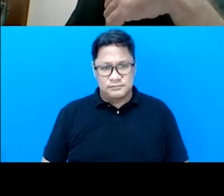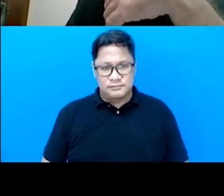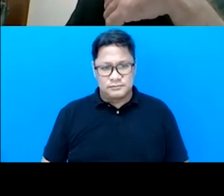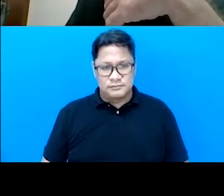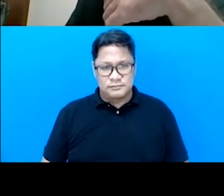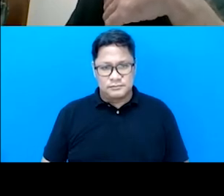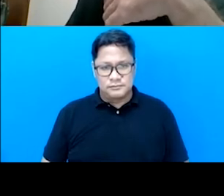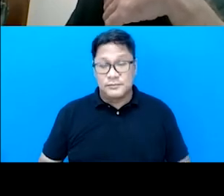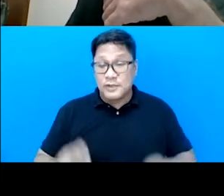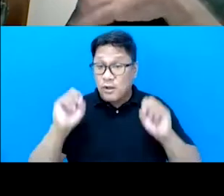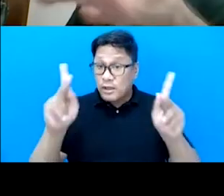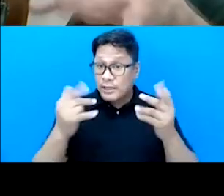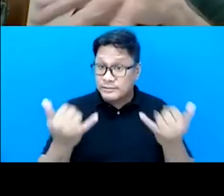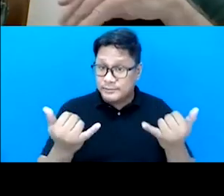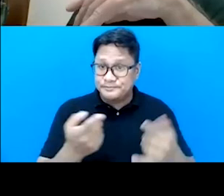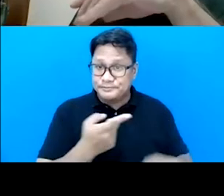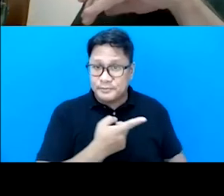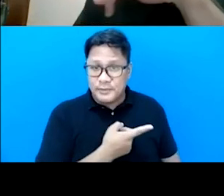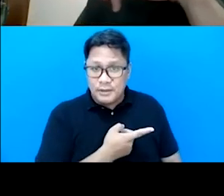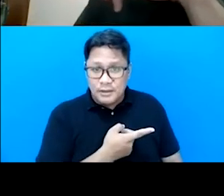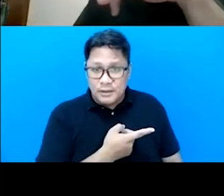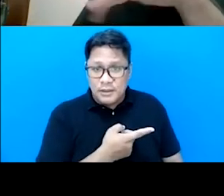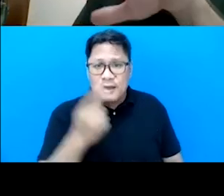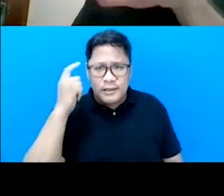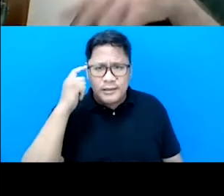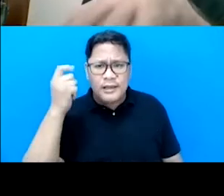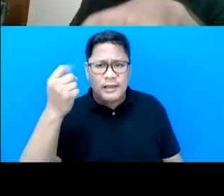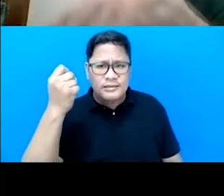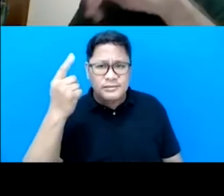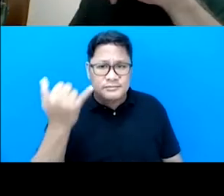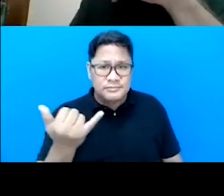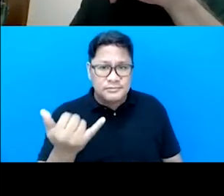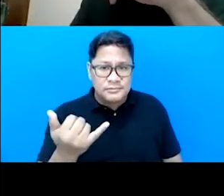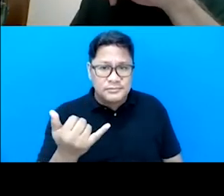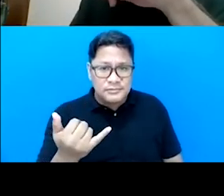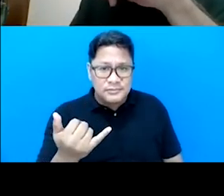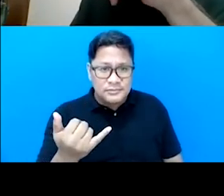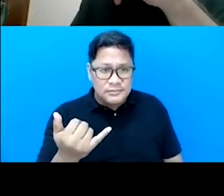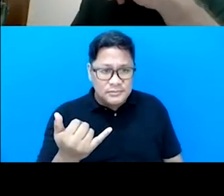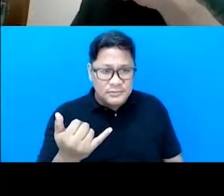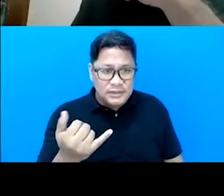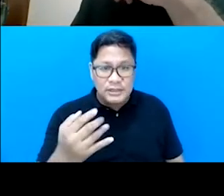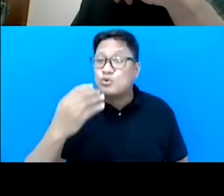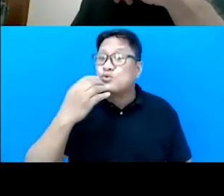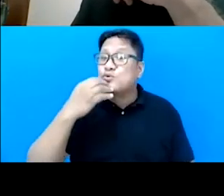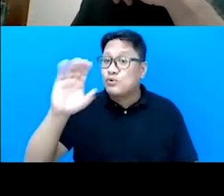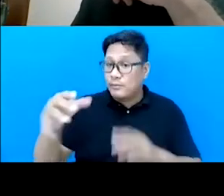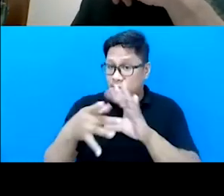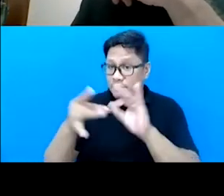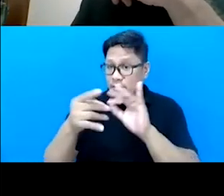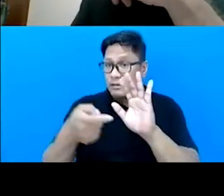Okay, now I think I understand now. So just take out that comment.